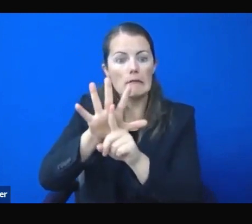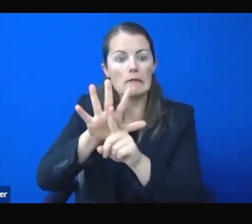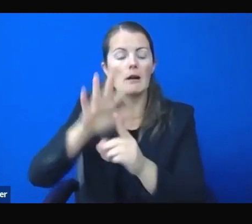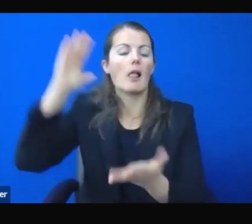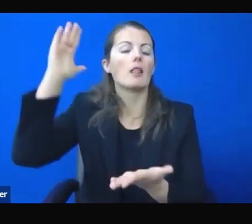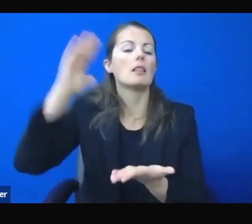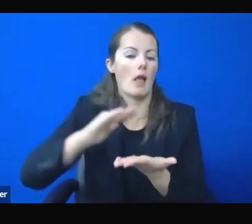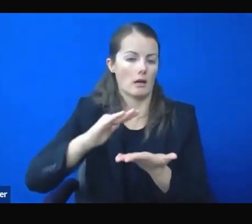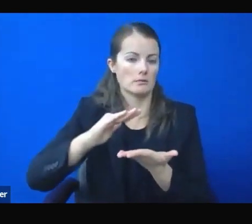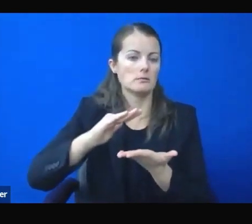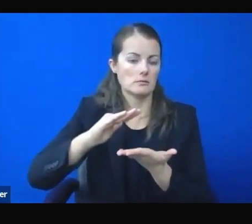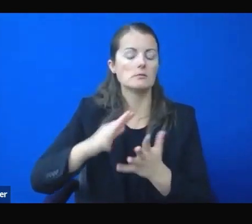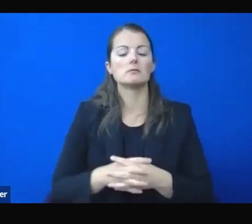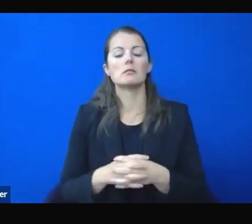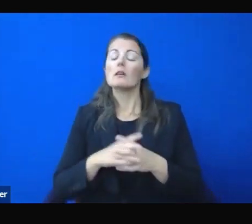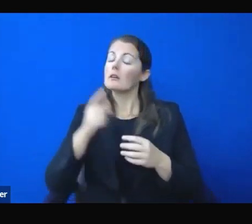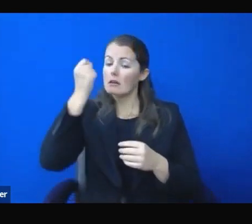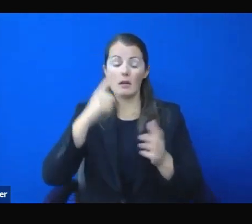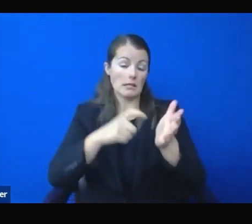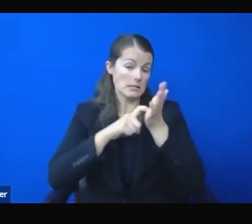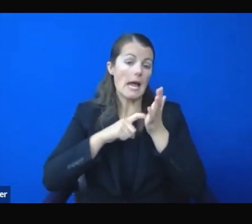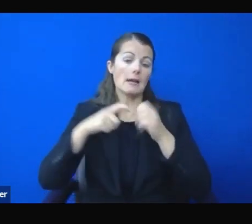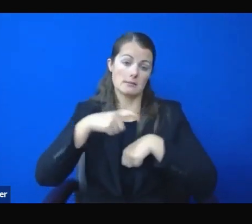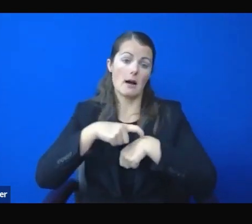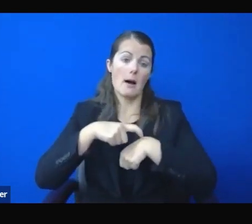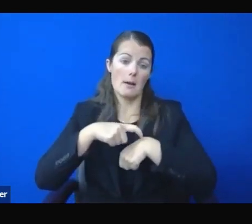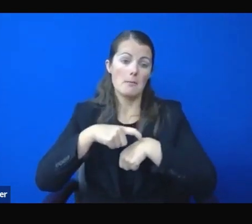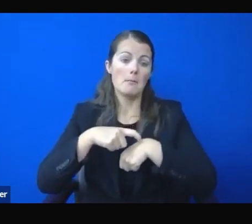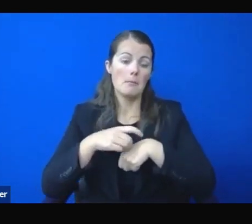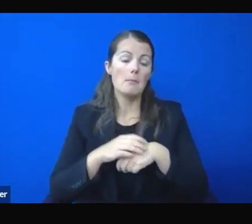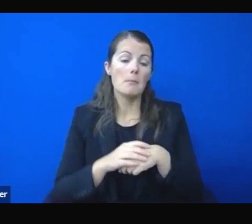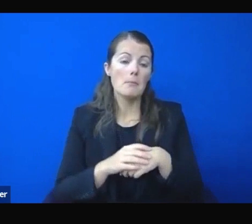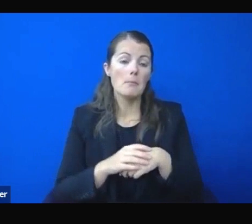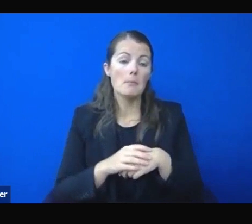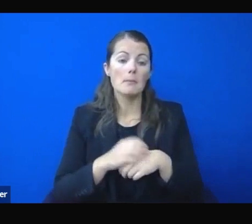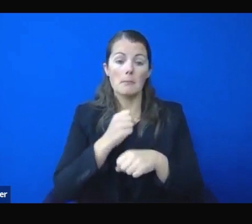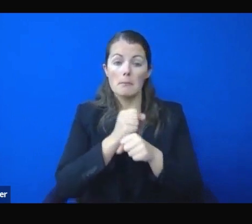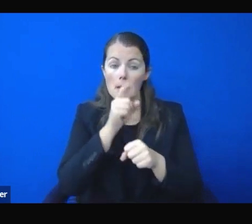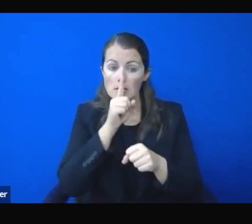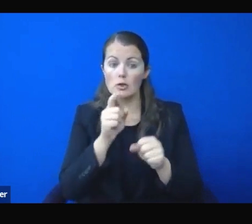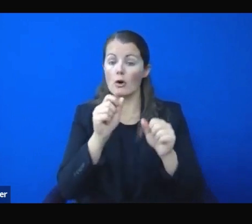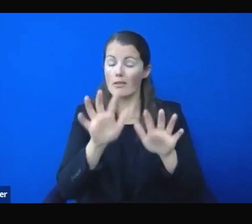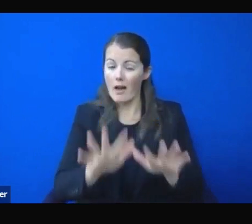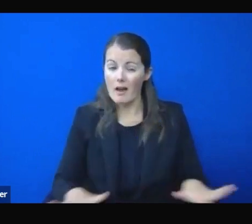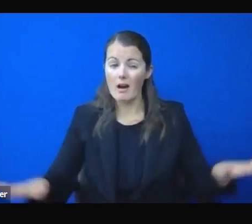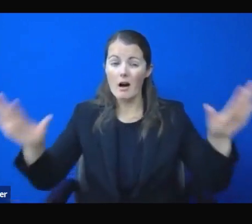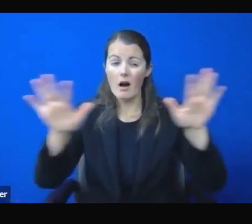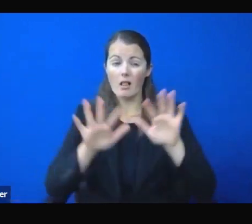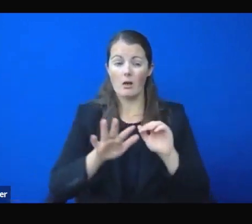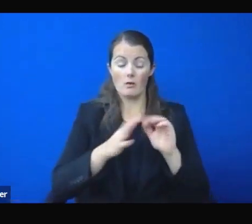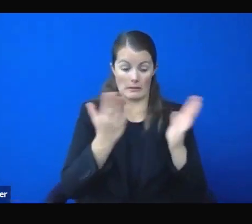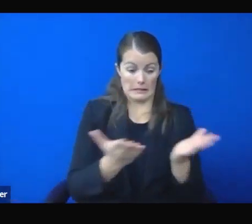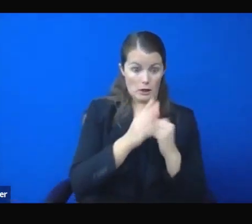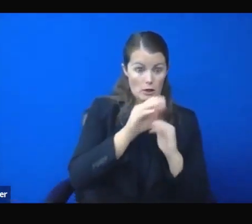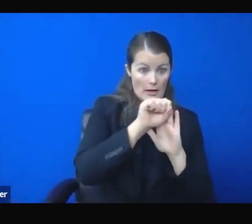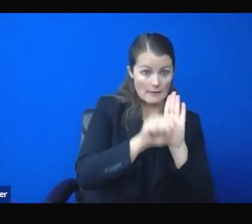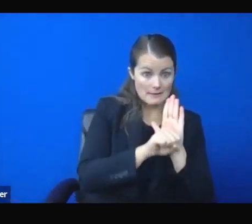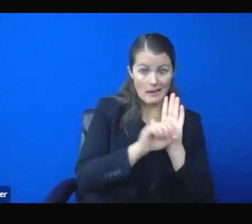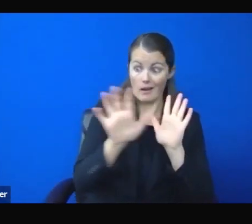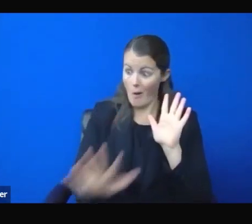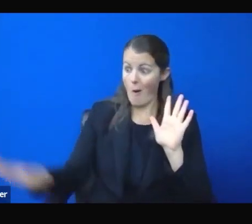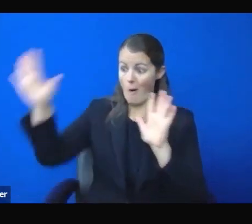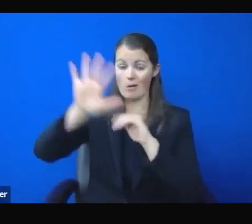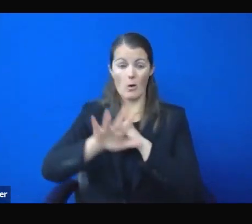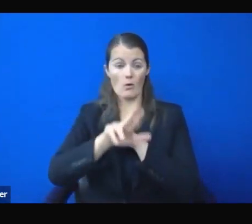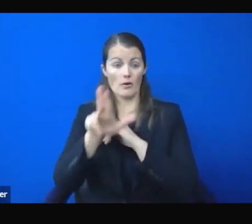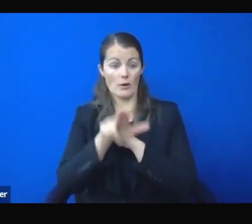it's going to take some time for the state of Nevada, for the entire country to get a vaccine. And we need to be as patient as we